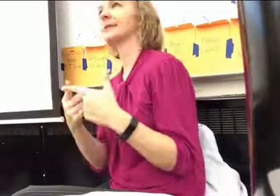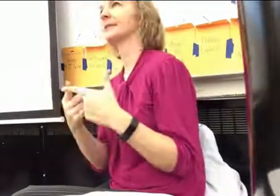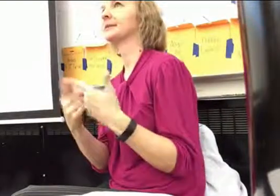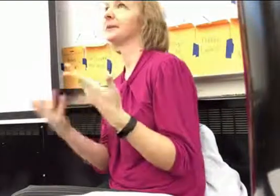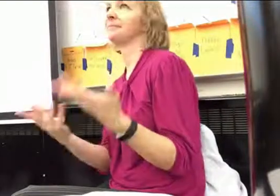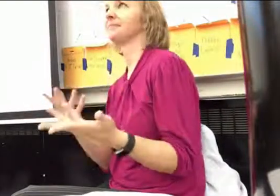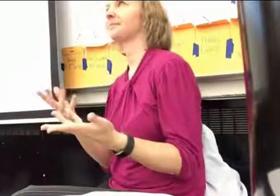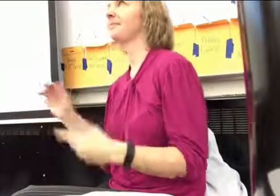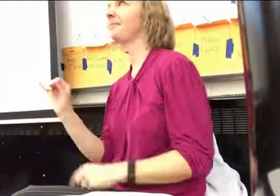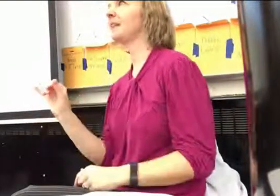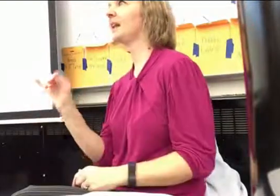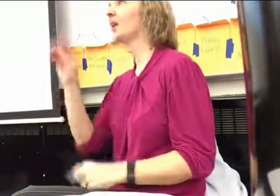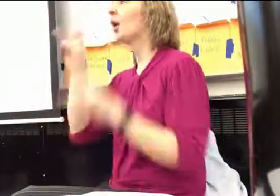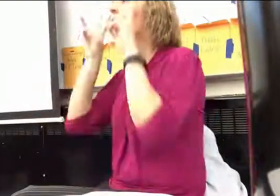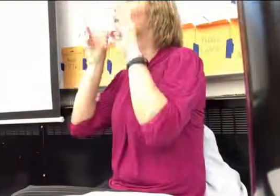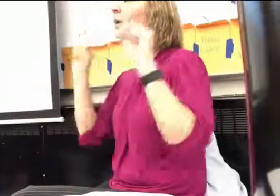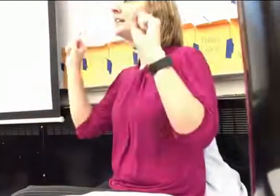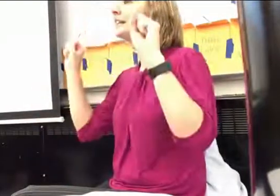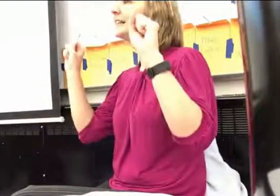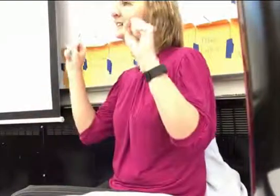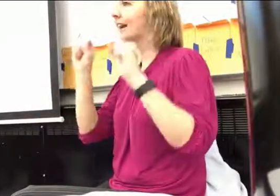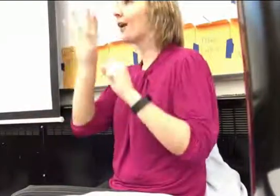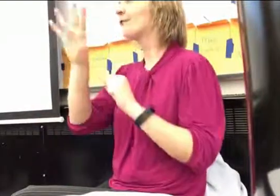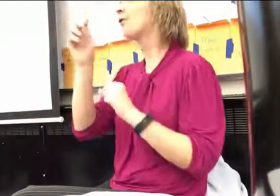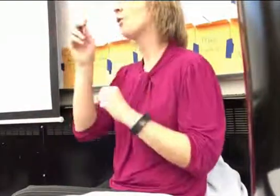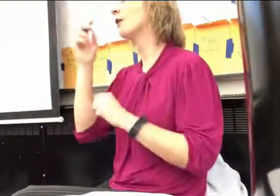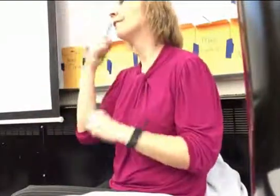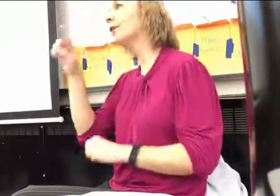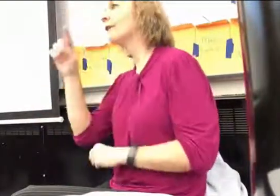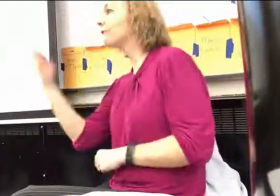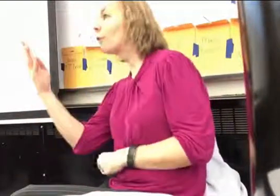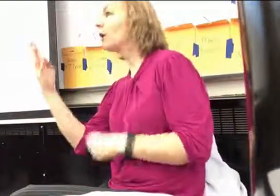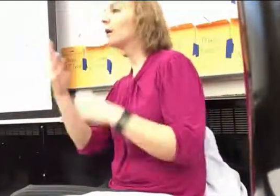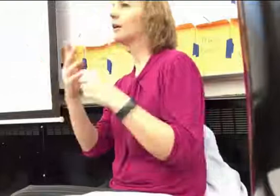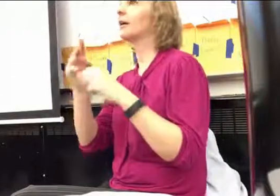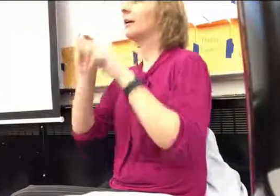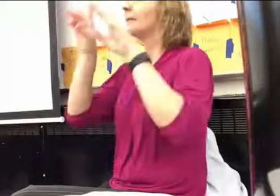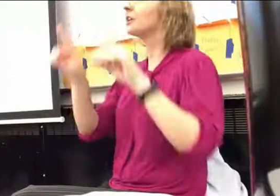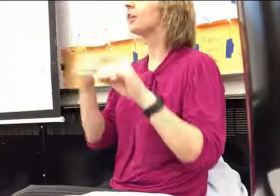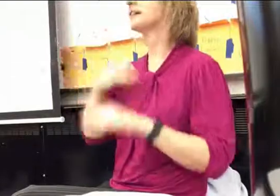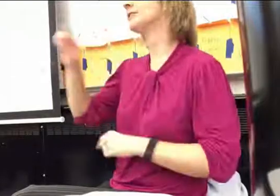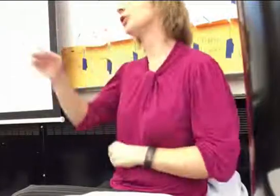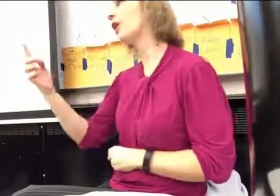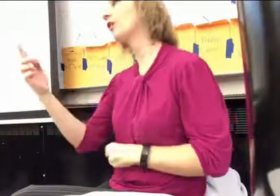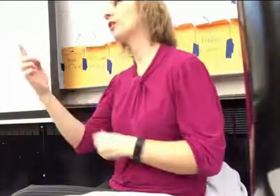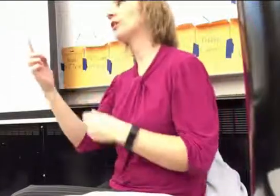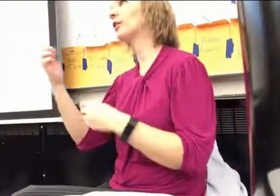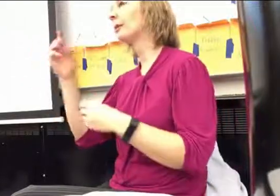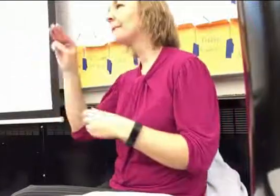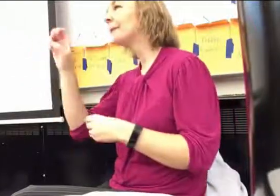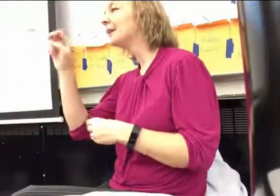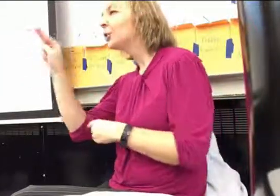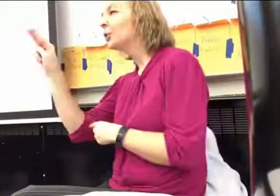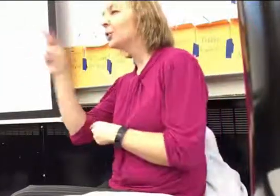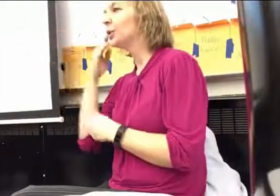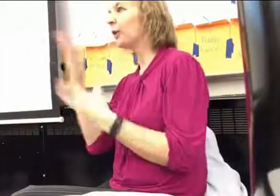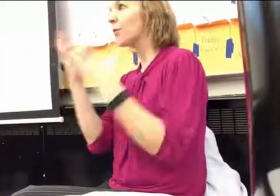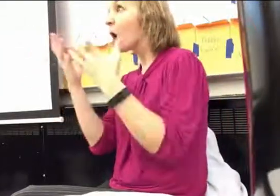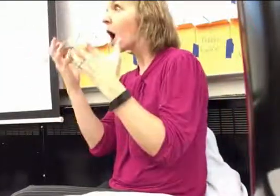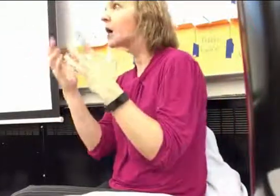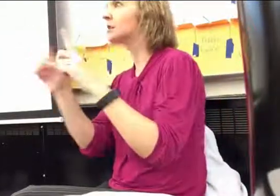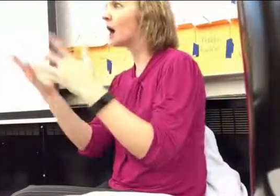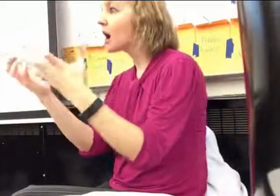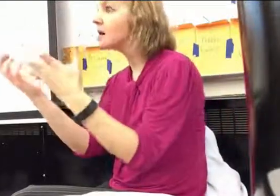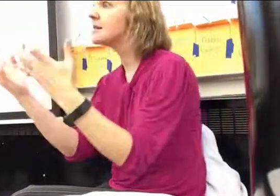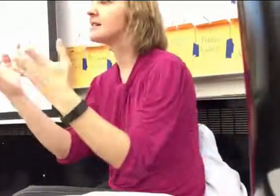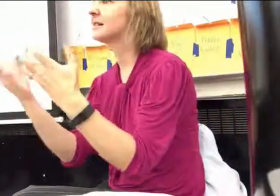you have like the Wendy's 4 for $4, McDonald's has a $1 menu, trying to compete for you to come to their business.